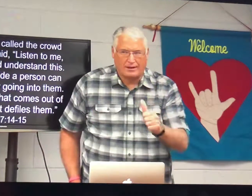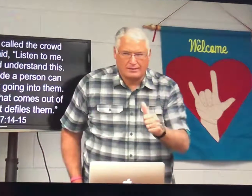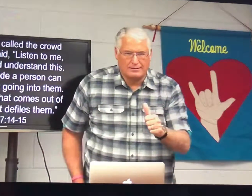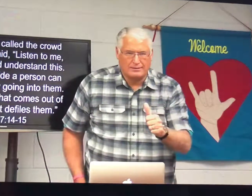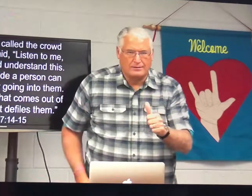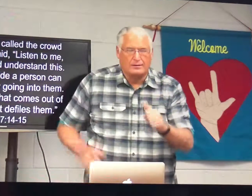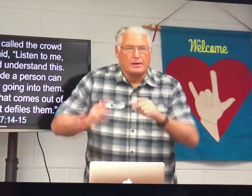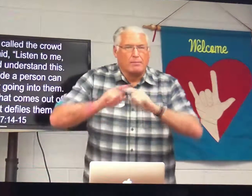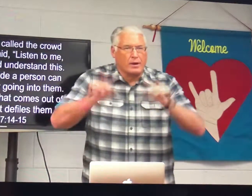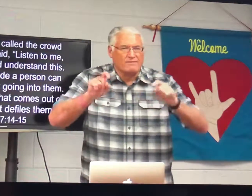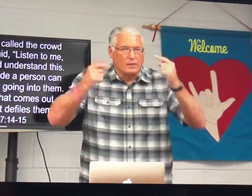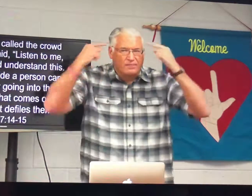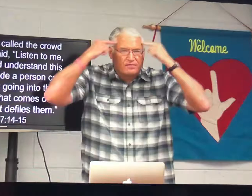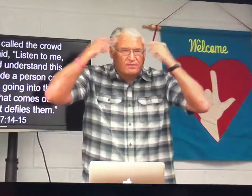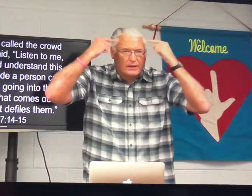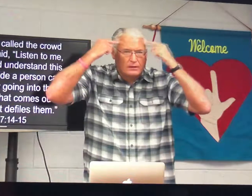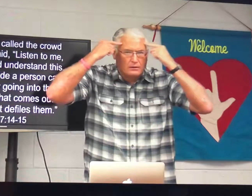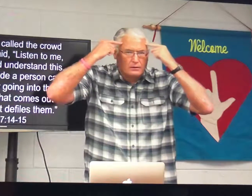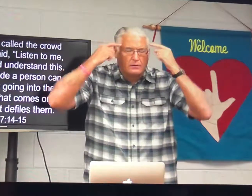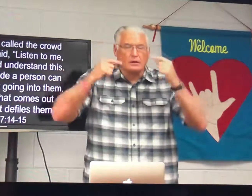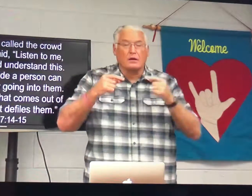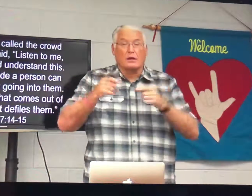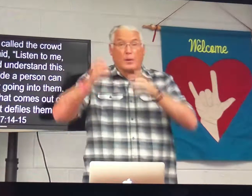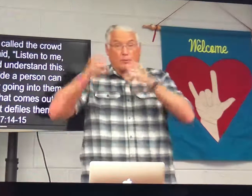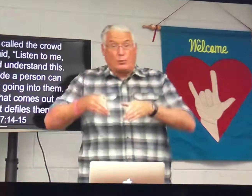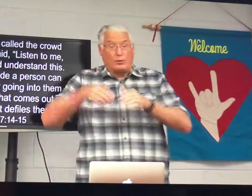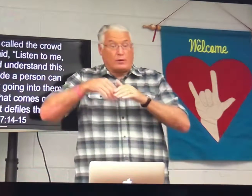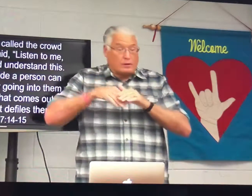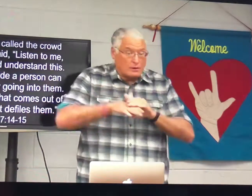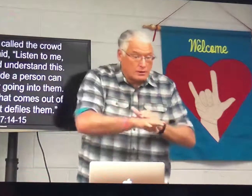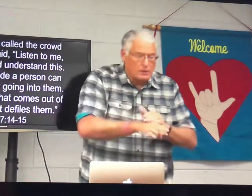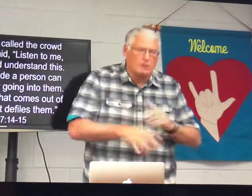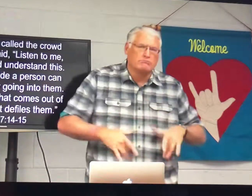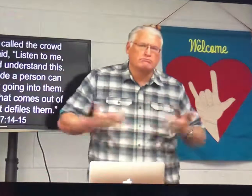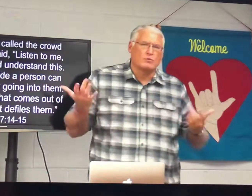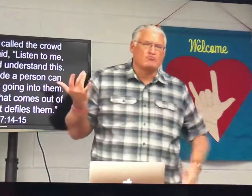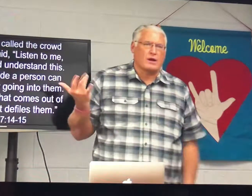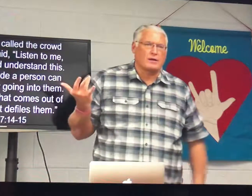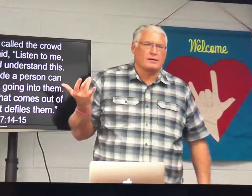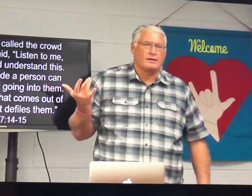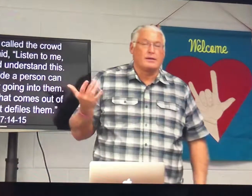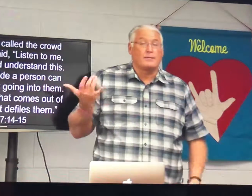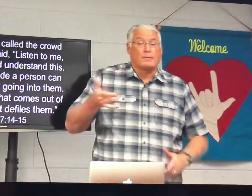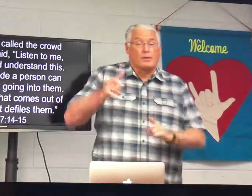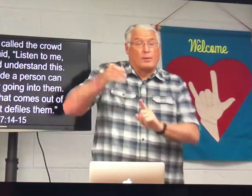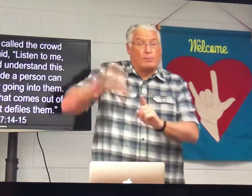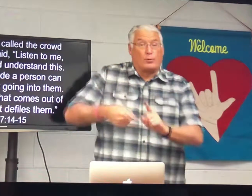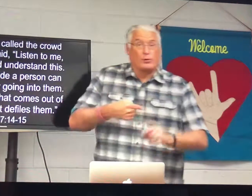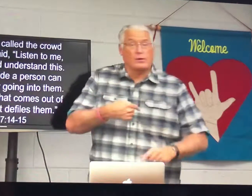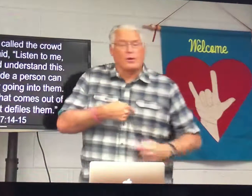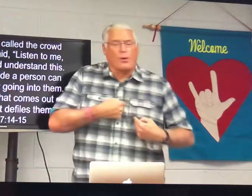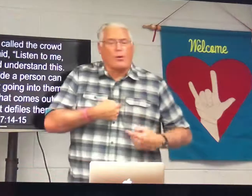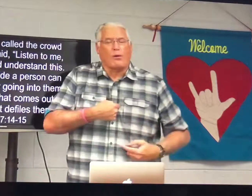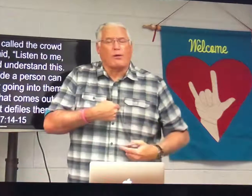Here's one good reason to experience the new Buick. Here's another. And another. And